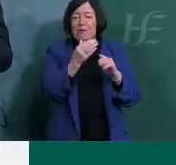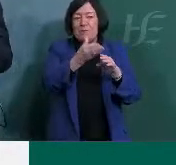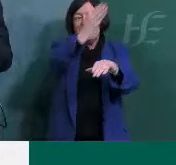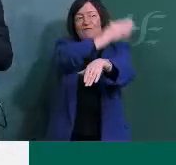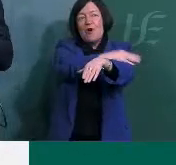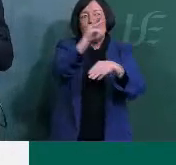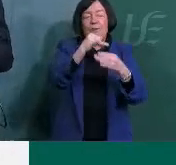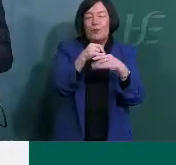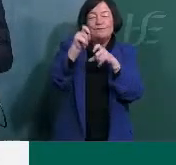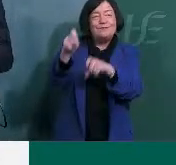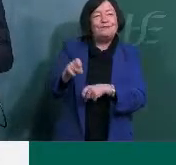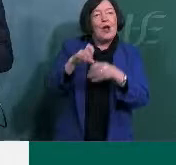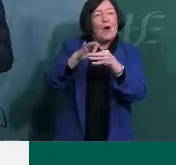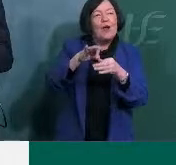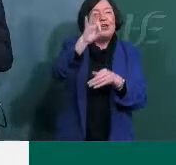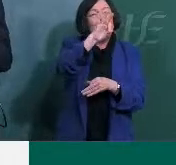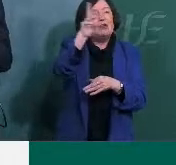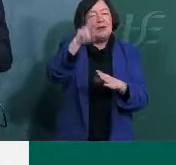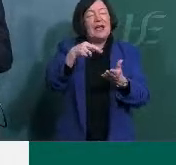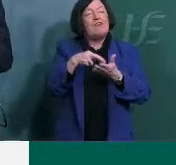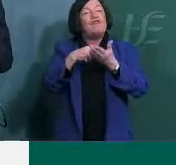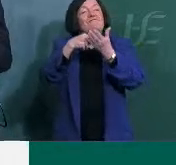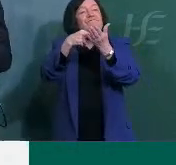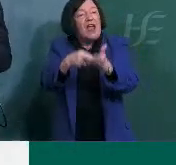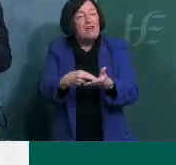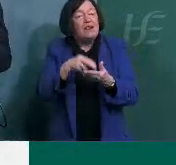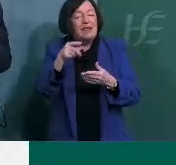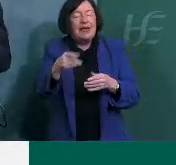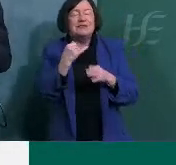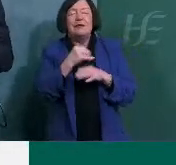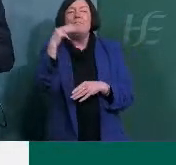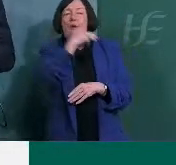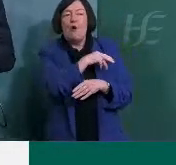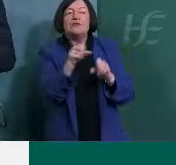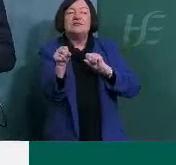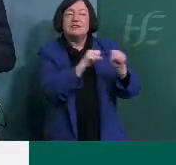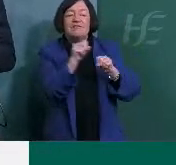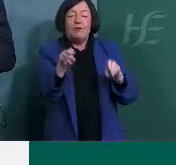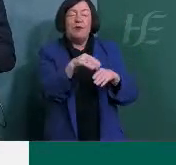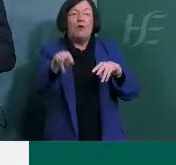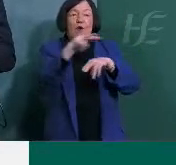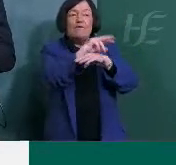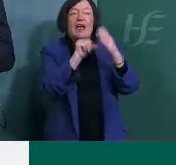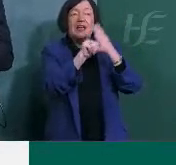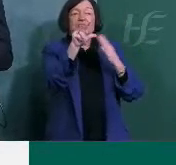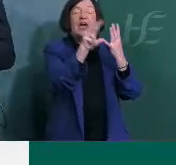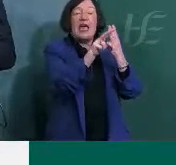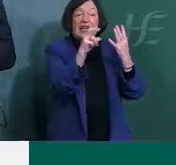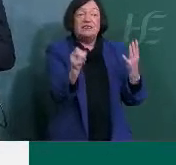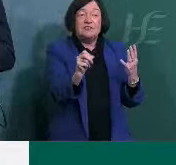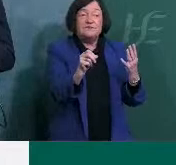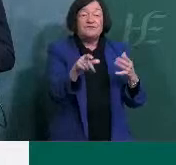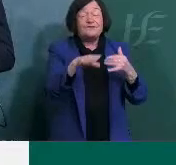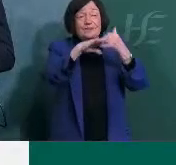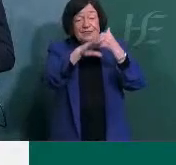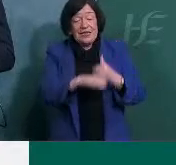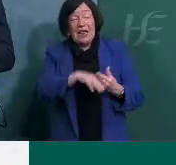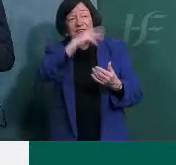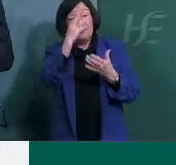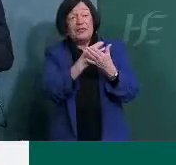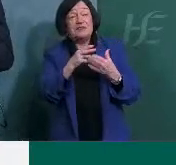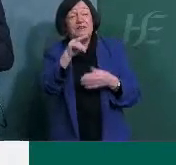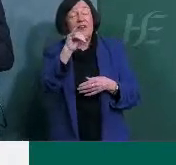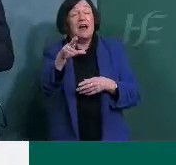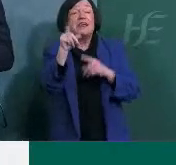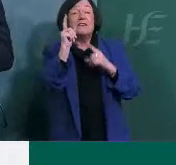who are housebound, where GPs can refer in, and clearly that's a very important service as well for people over 80 years of age. The last piece of NIAC advice